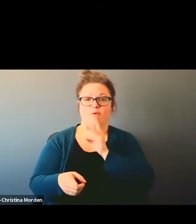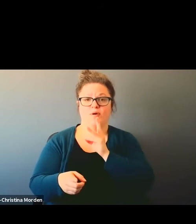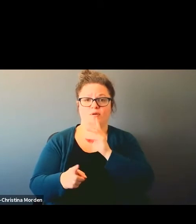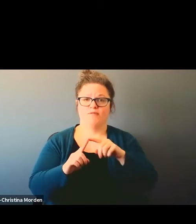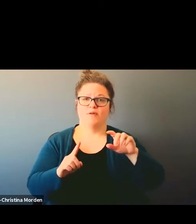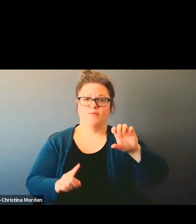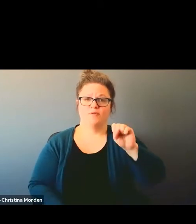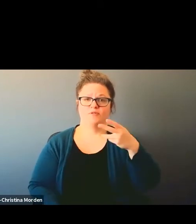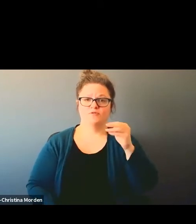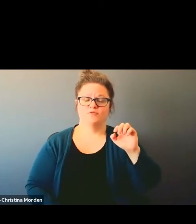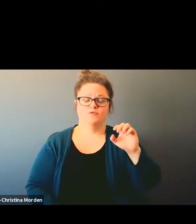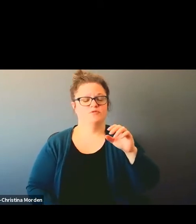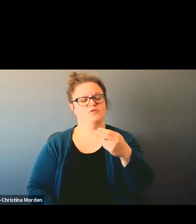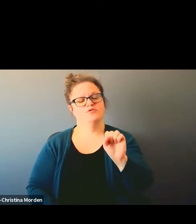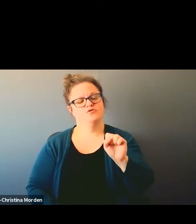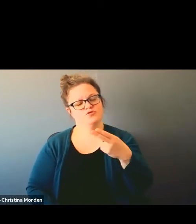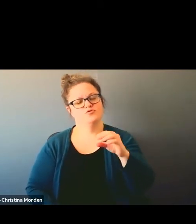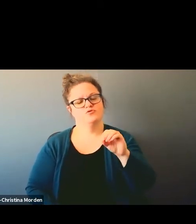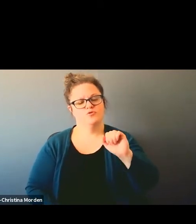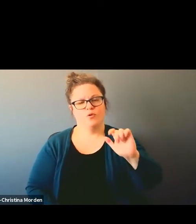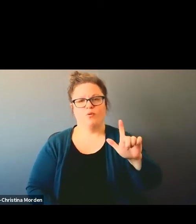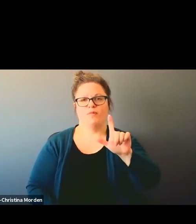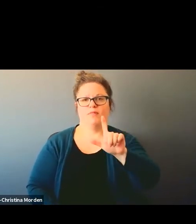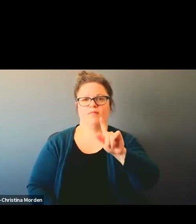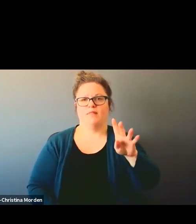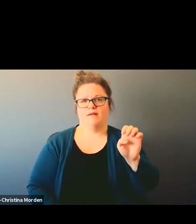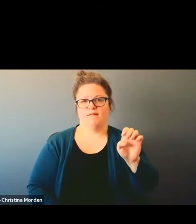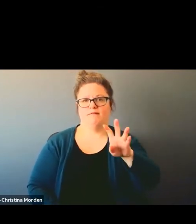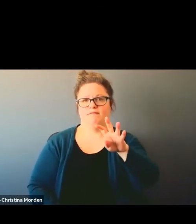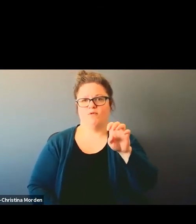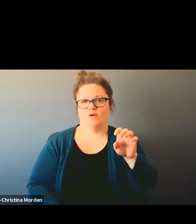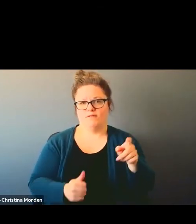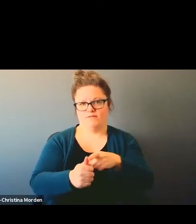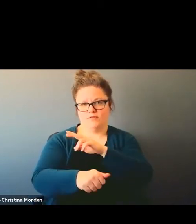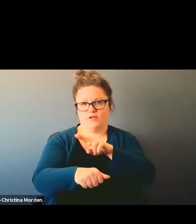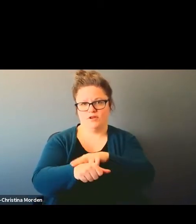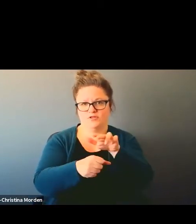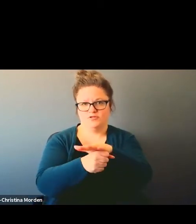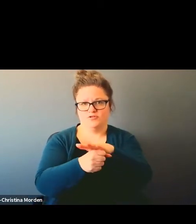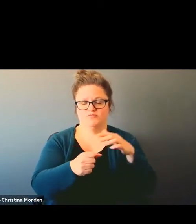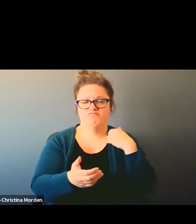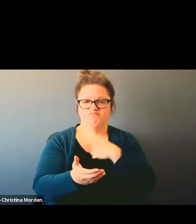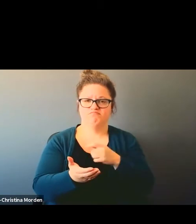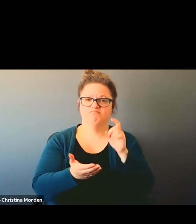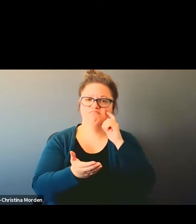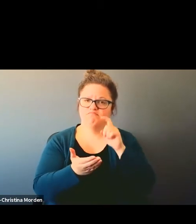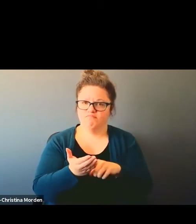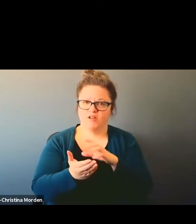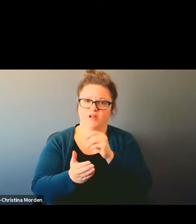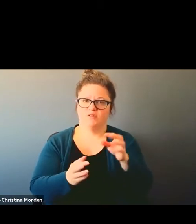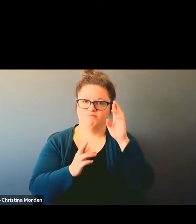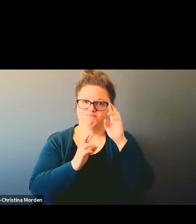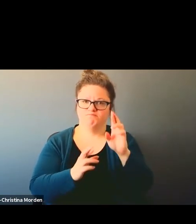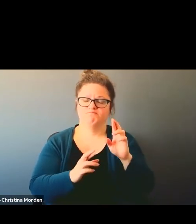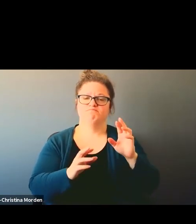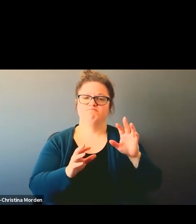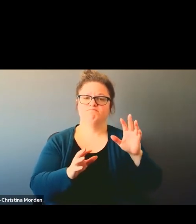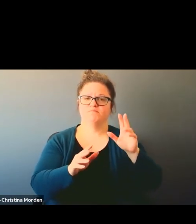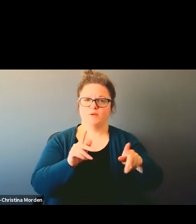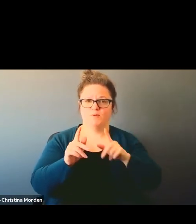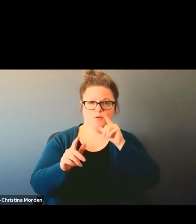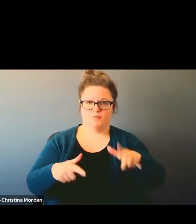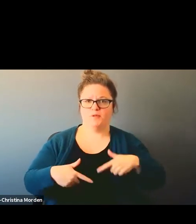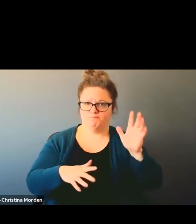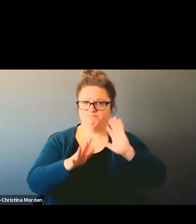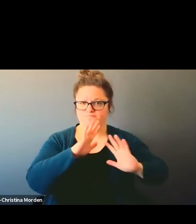Shoal Lake 40 First Nation. We acknowledge and pay respect to the ancestors and treaties made on these lands